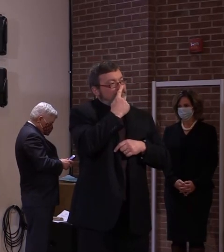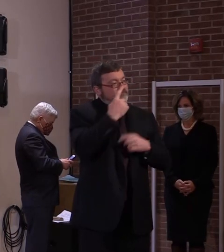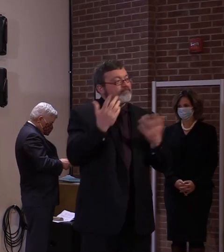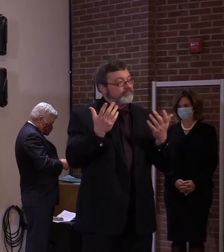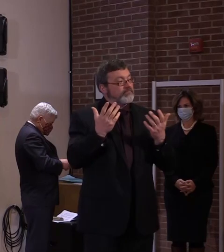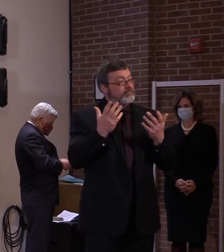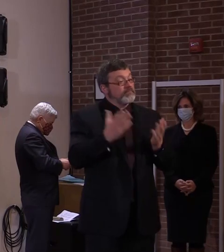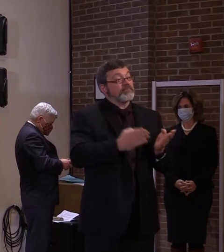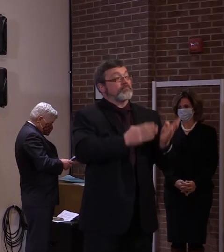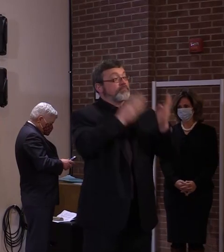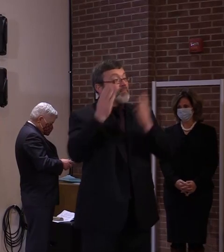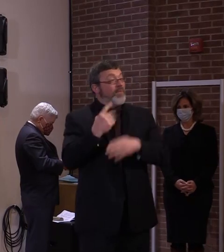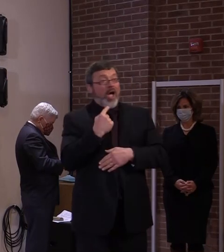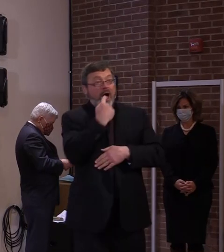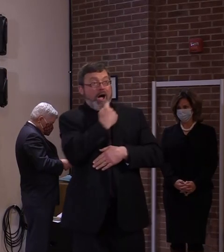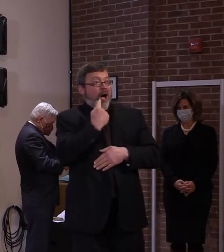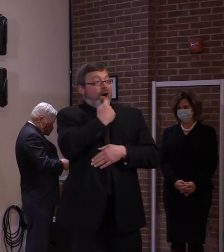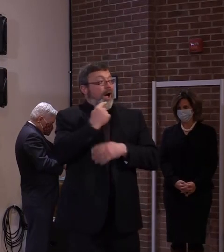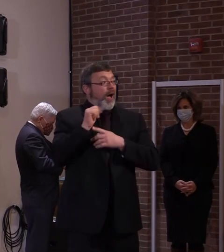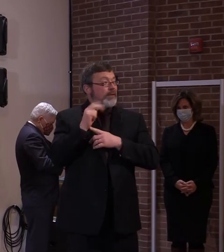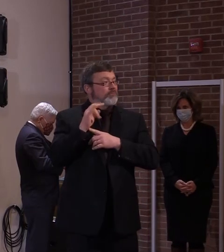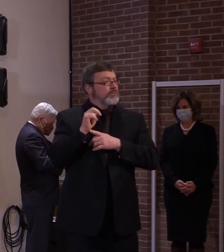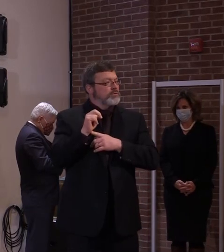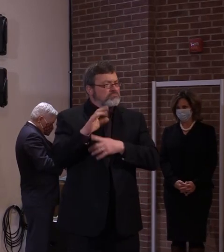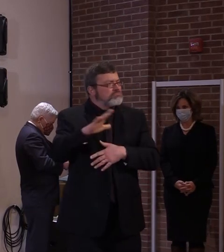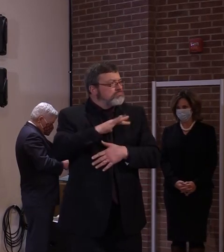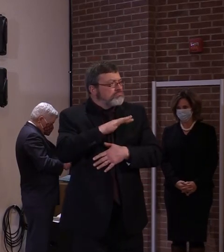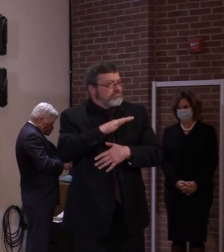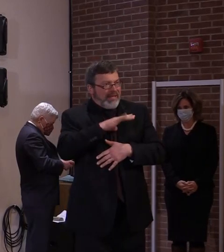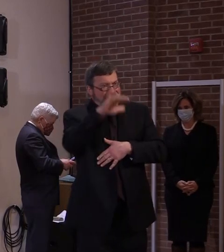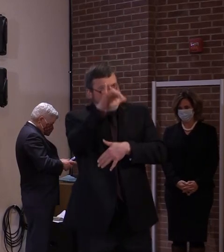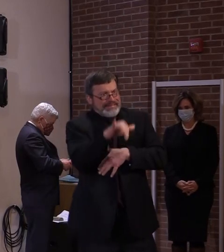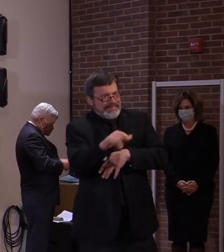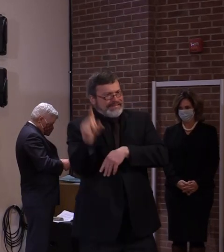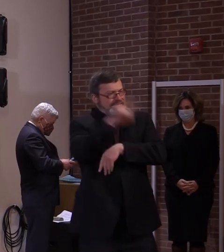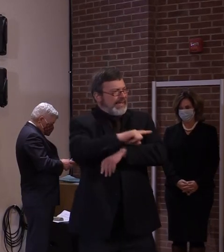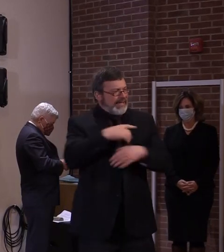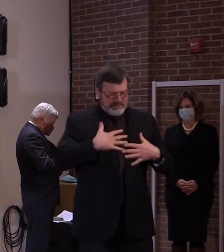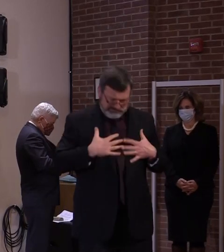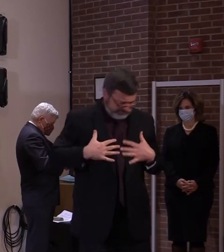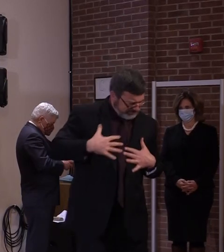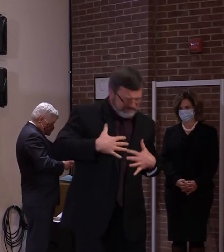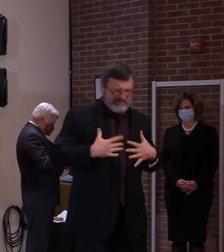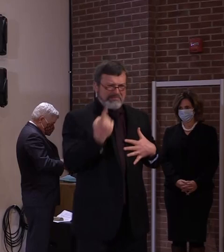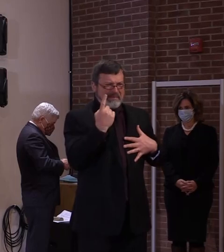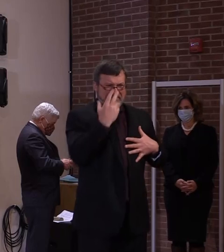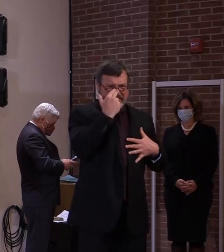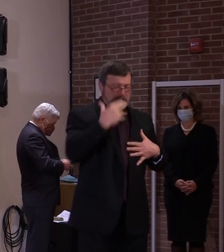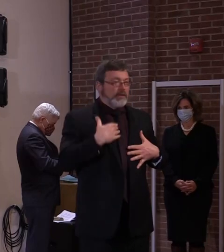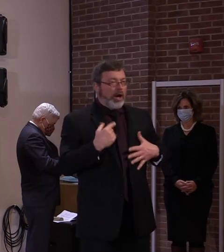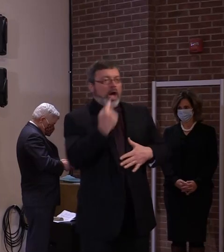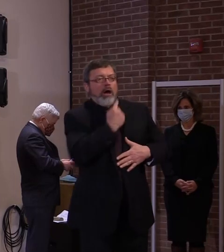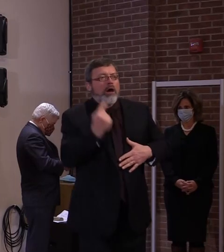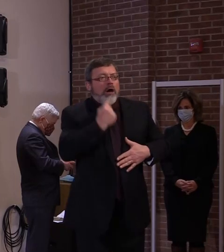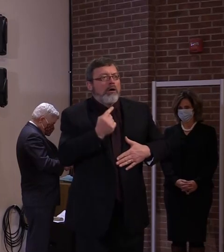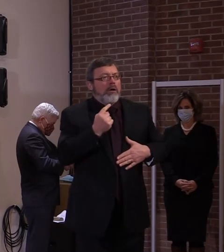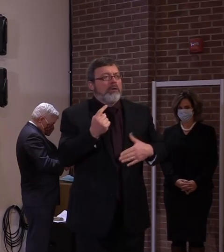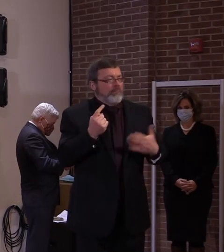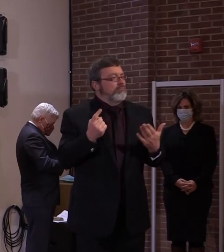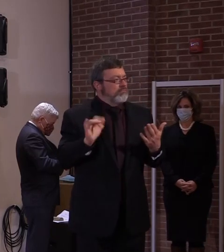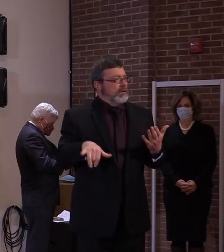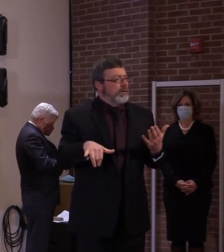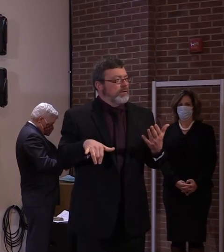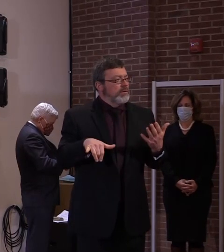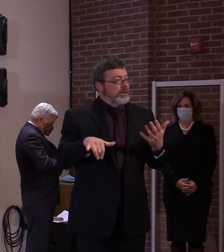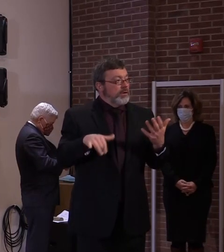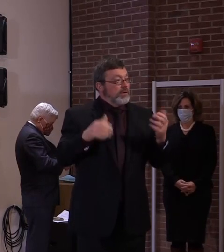wonderful test to determine on the day you did it, are you infectious? So could you infect somebody else then and